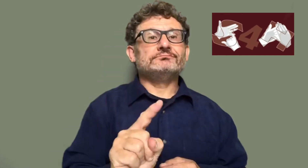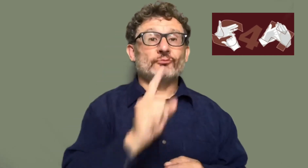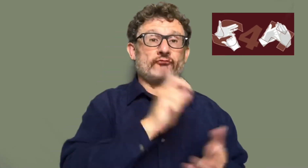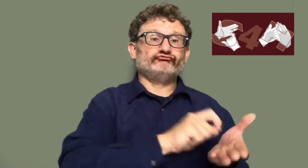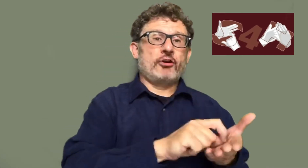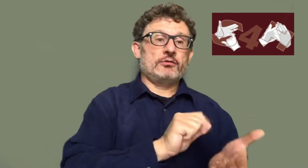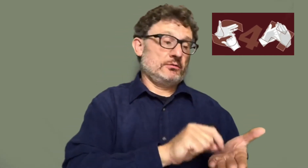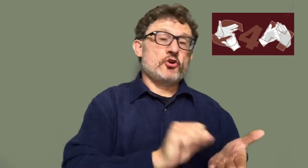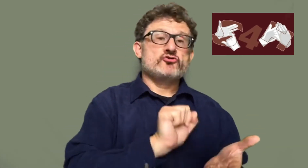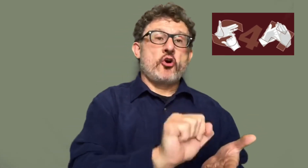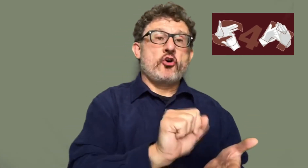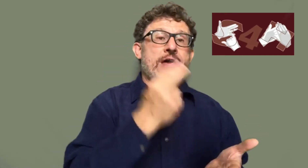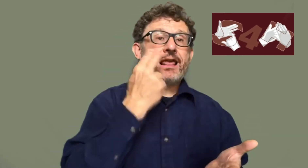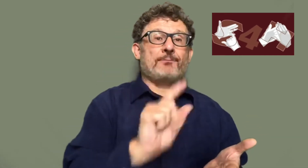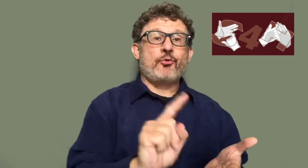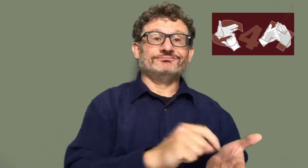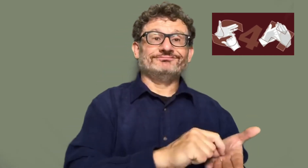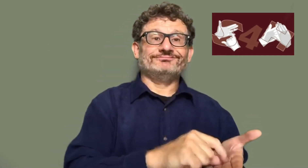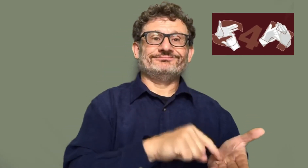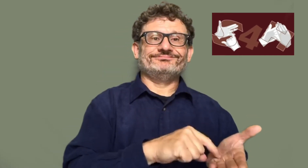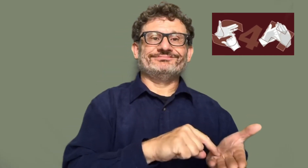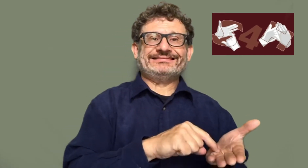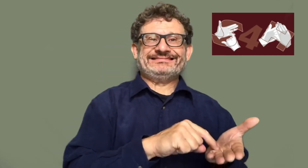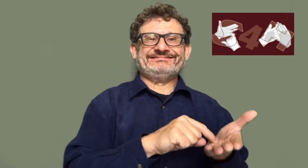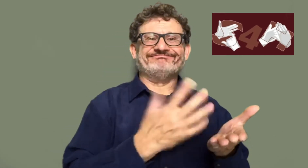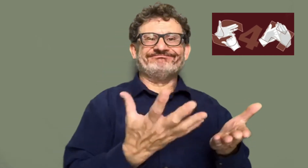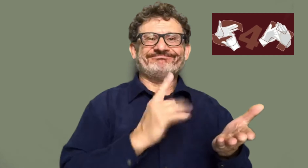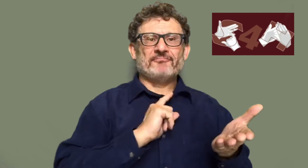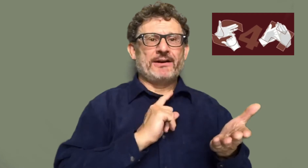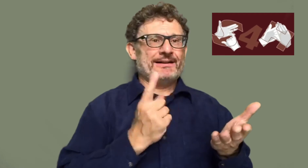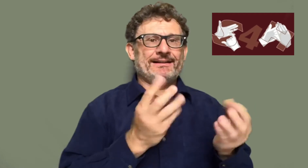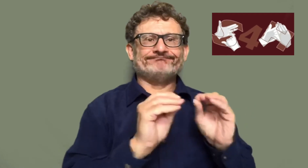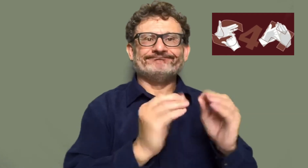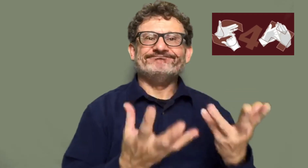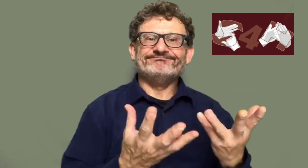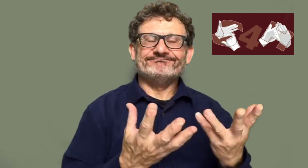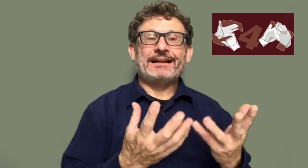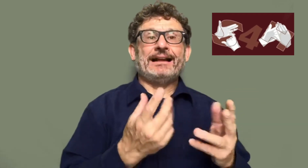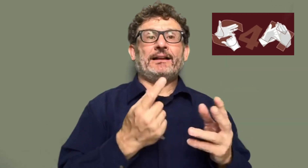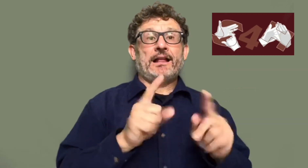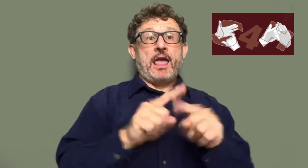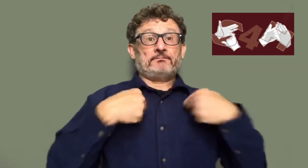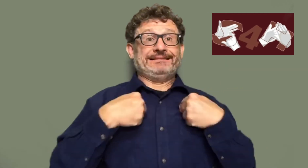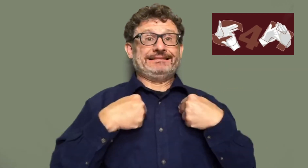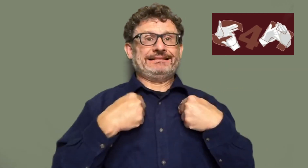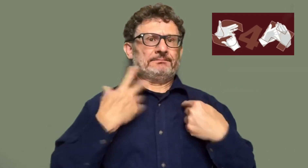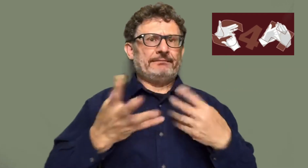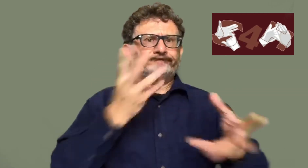before, I mentioned that the grammar of BSL is different. So it might be your name what instead of what is your name, and that might be how some deaf people might write